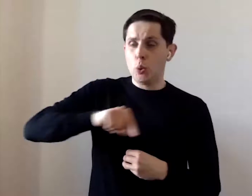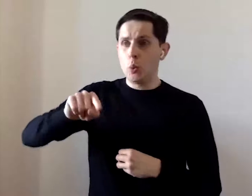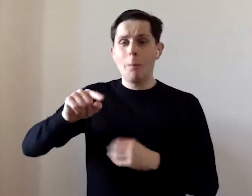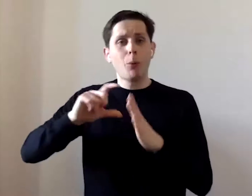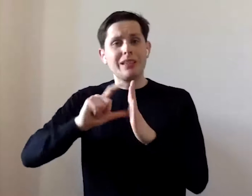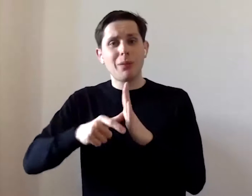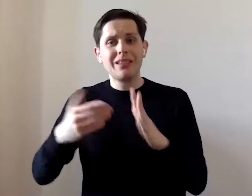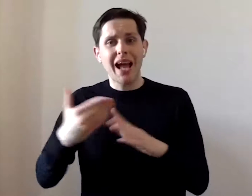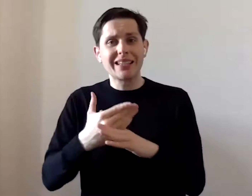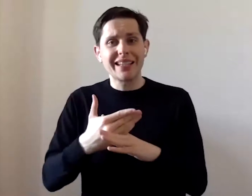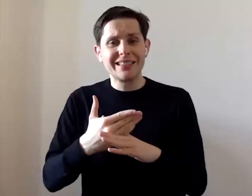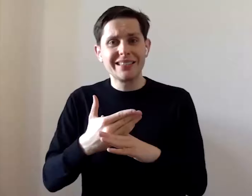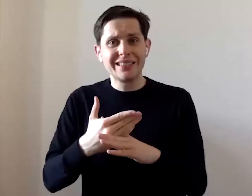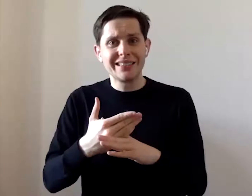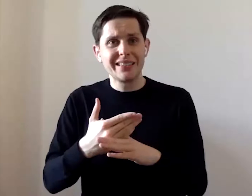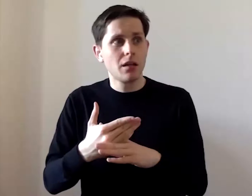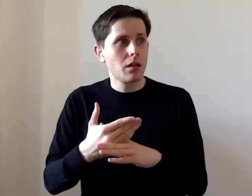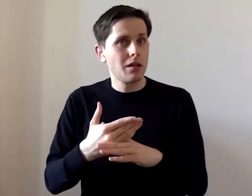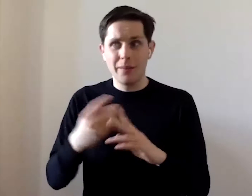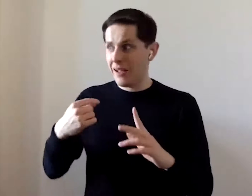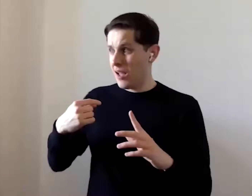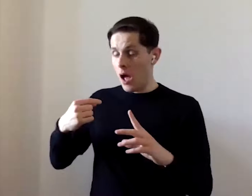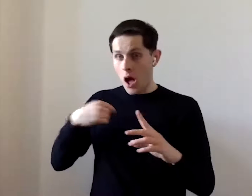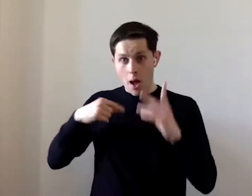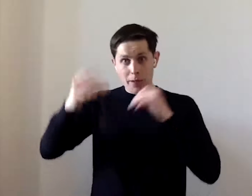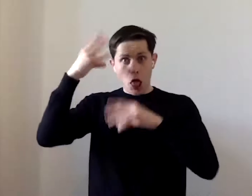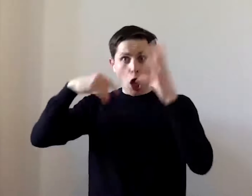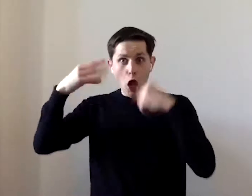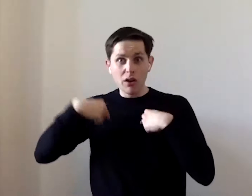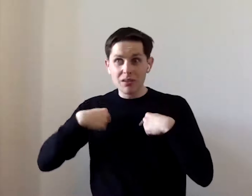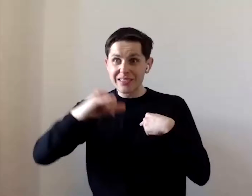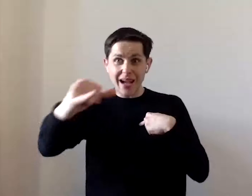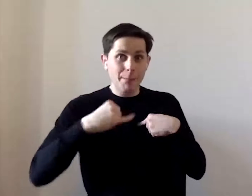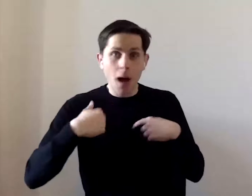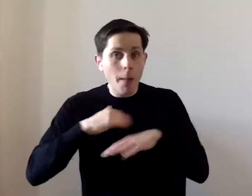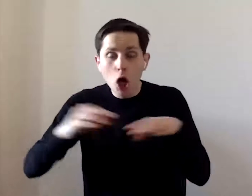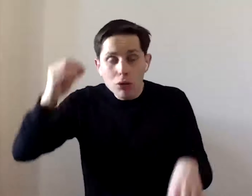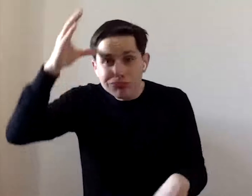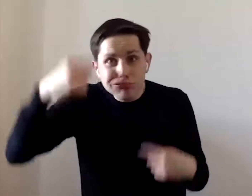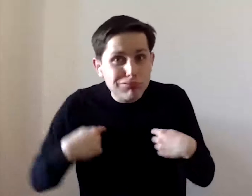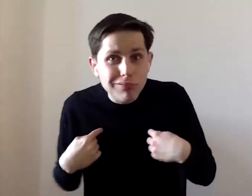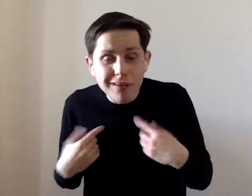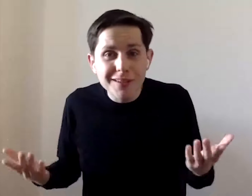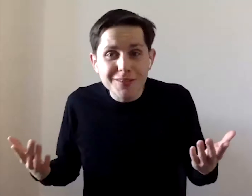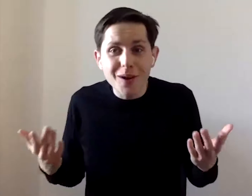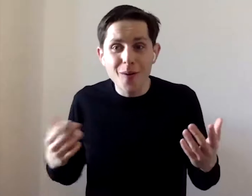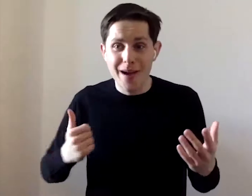expected to teach the school about what you need in a course that you had never studied before,